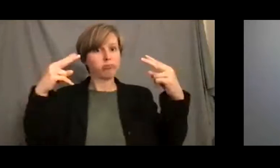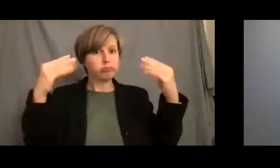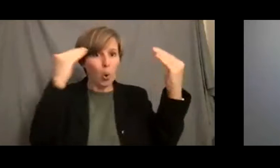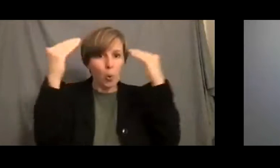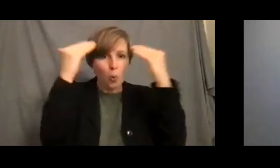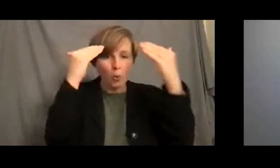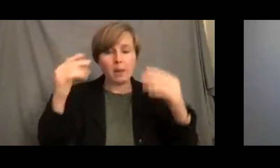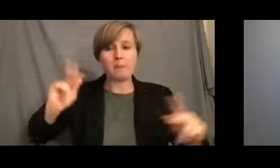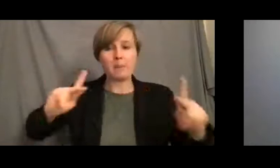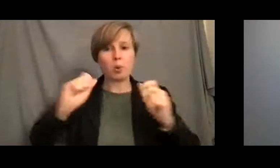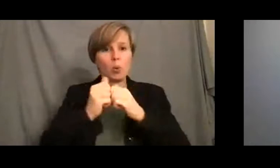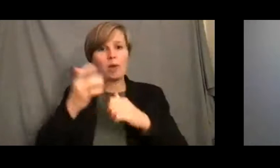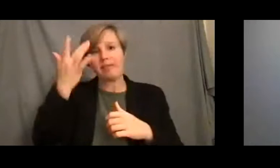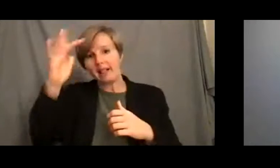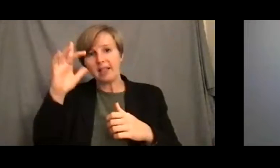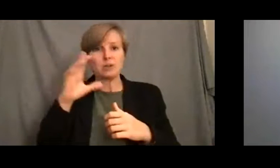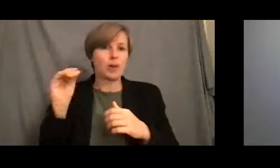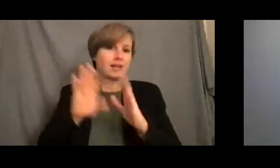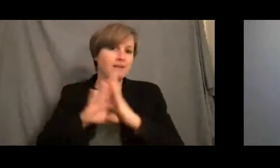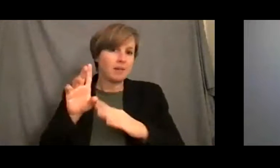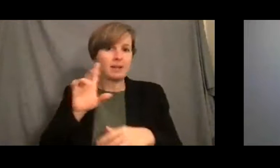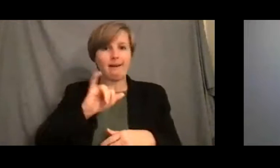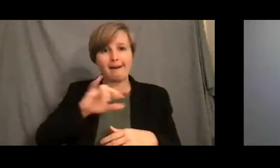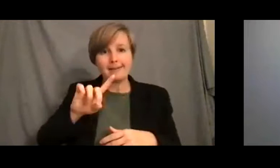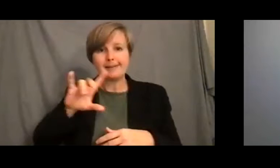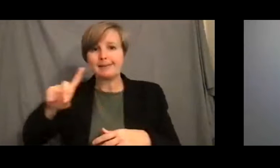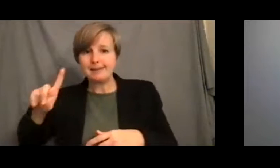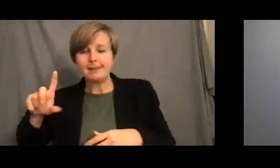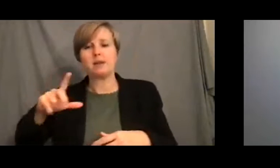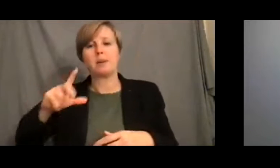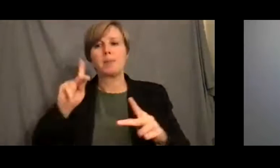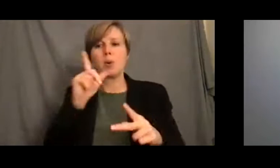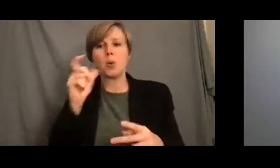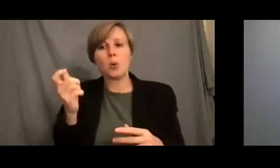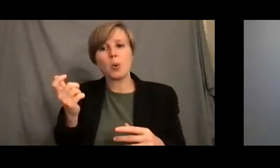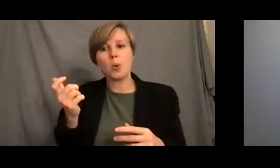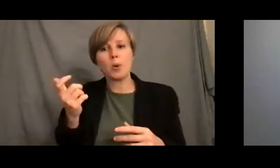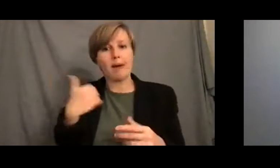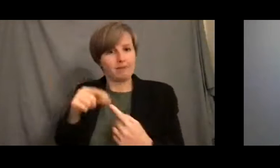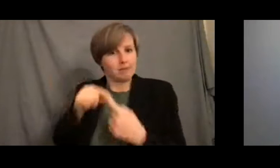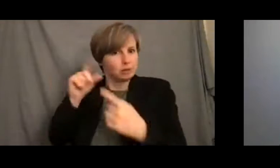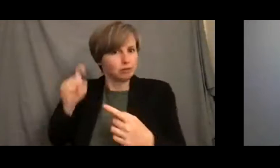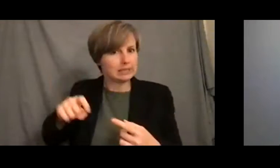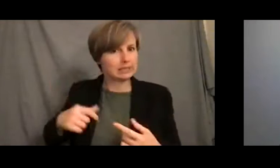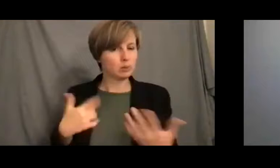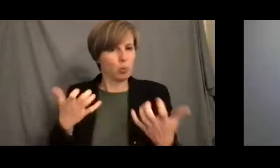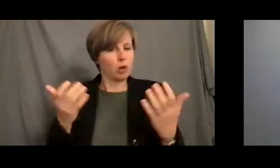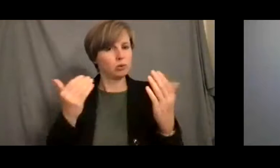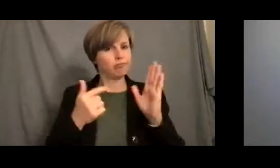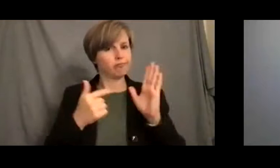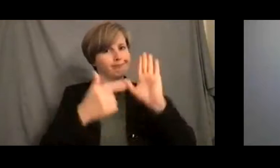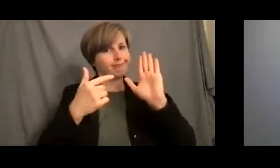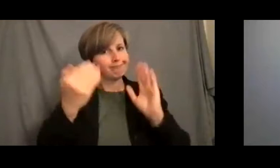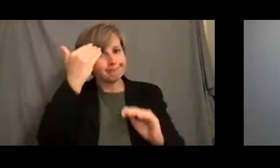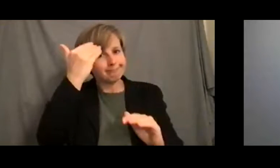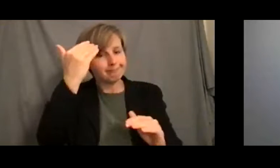for people with intellectual and developmental disabilities. We want to raise awareness with people who have special needs. And it's an important thing that